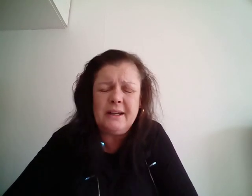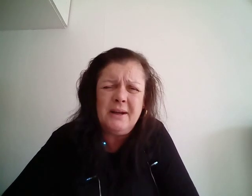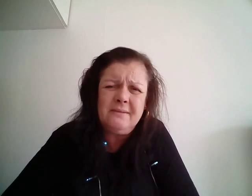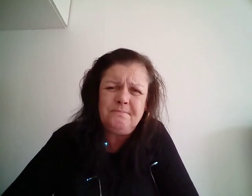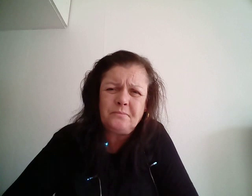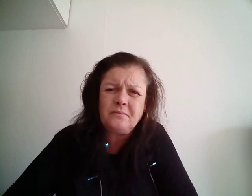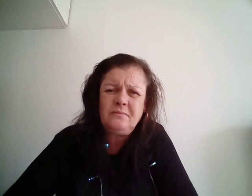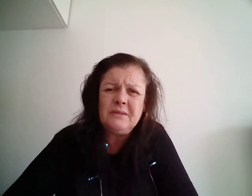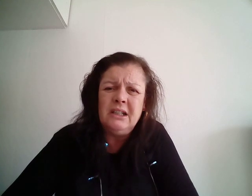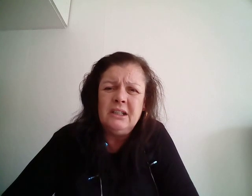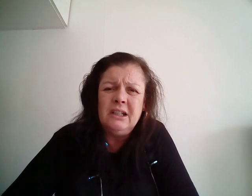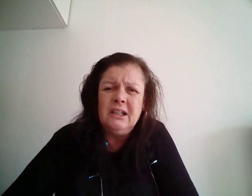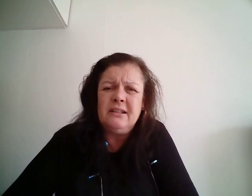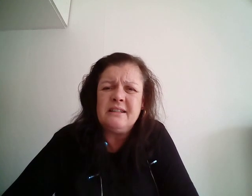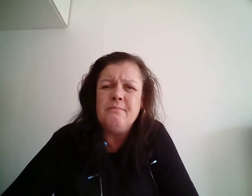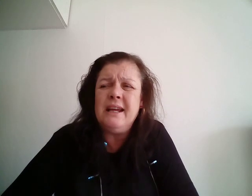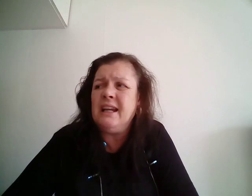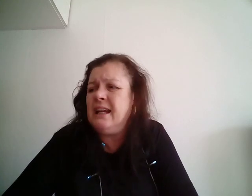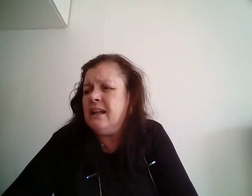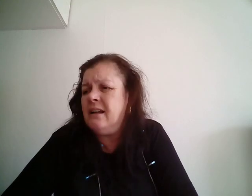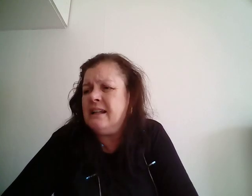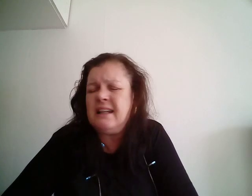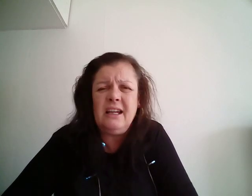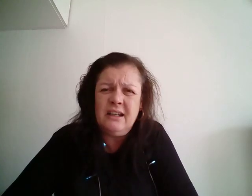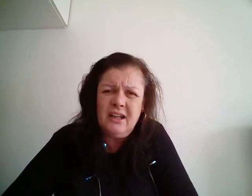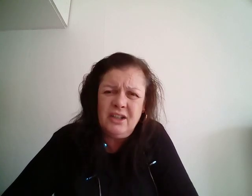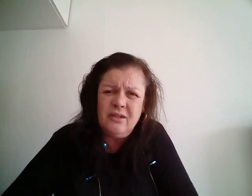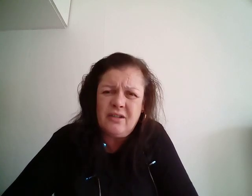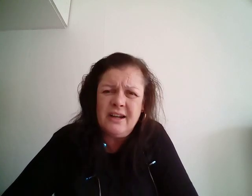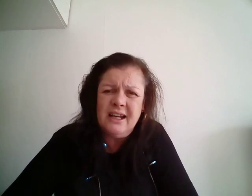Anyway, there's many, is it in Ukraine?